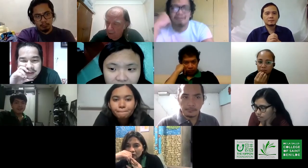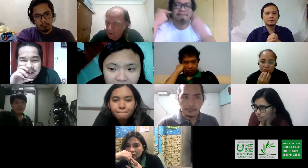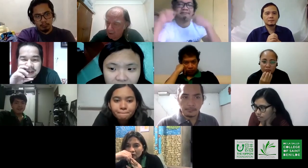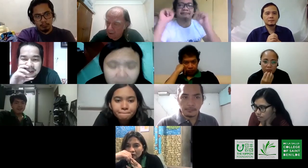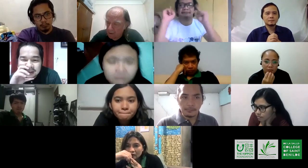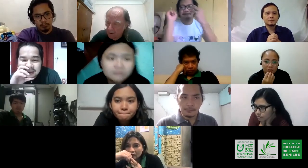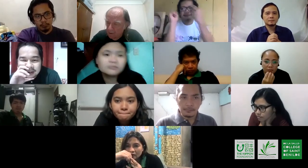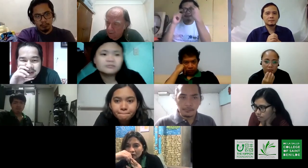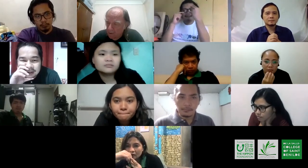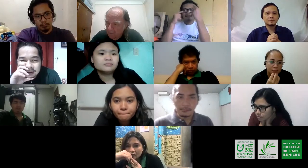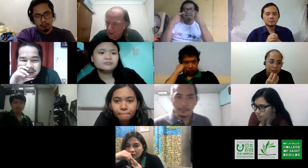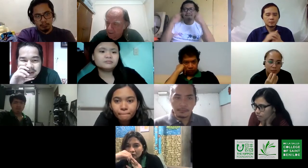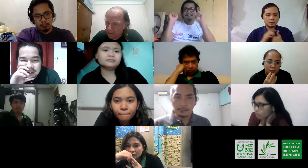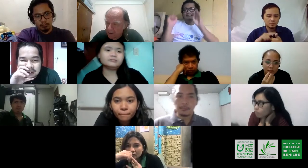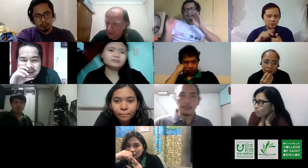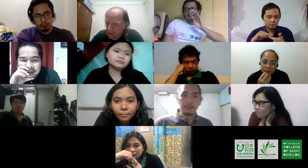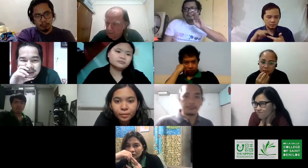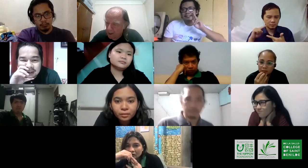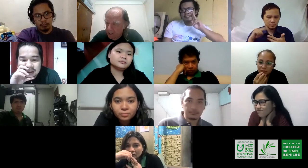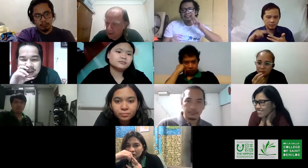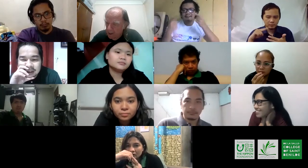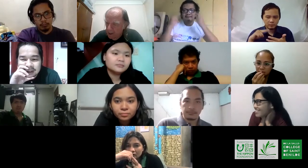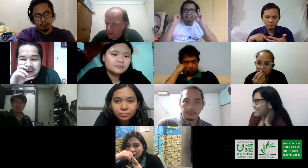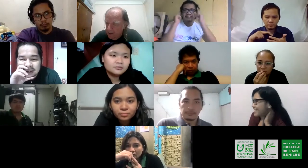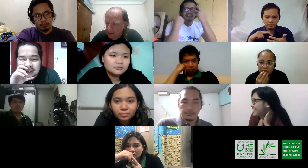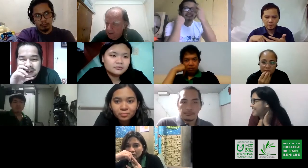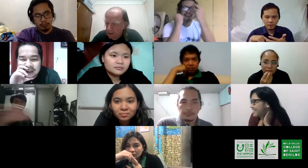Hold on, 1, 2, 3, 4, 5, 6, 7,